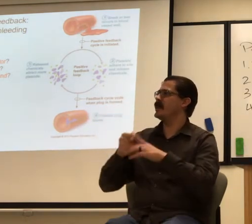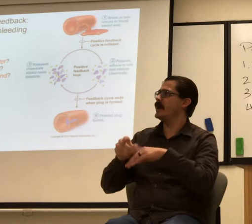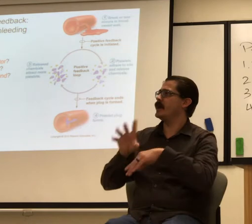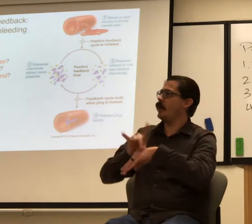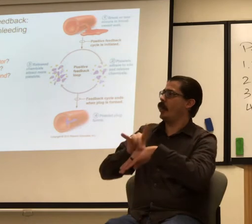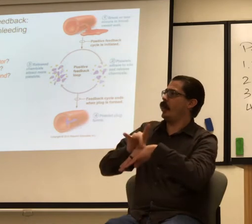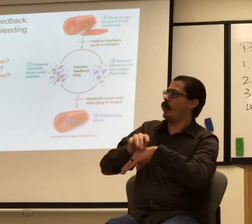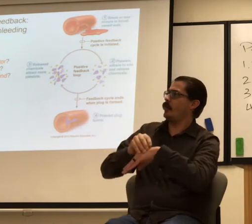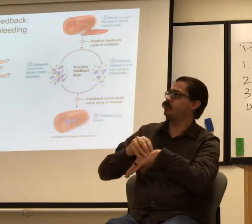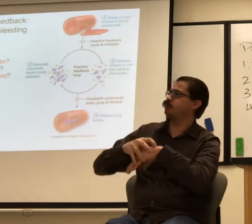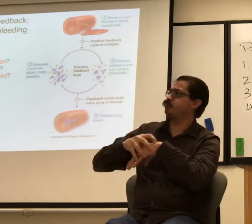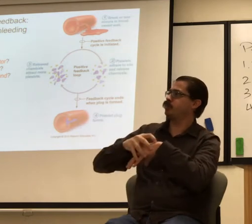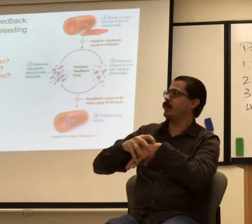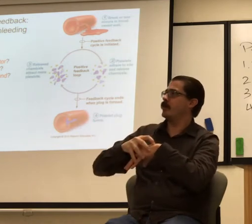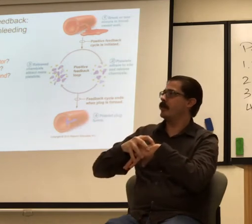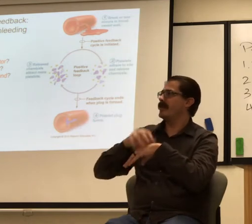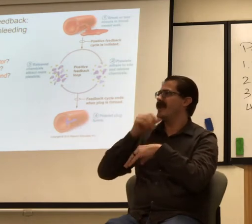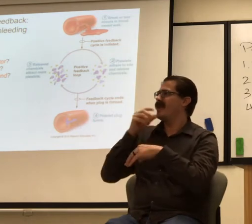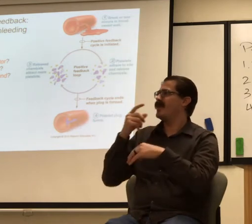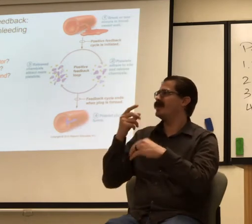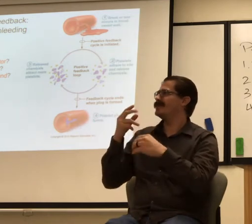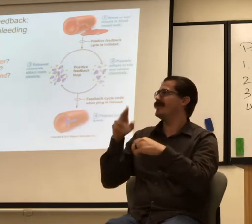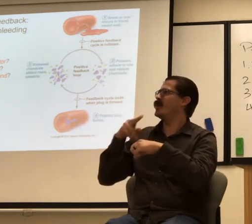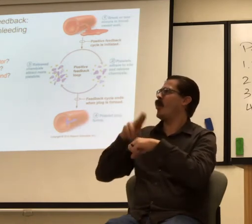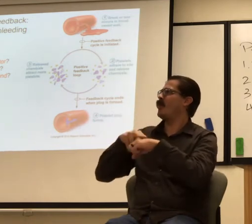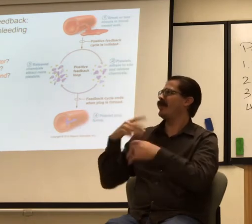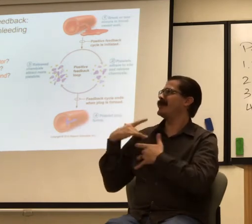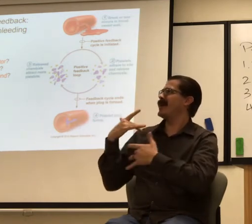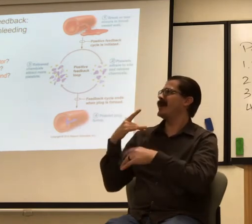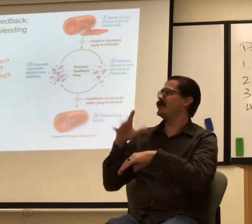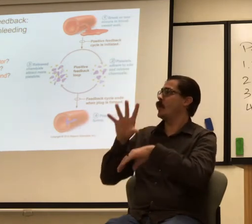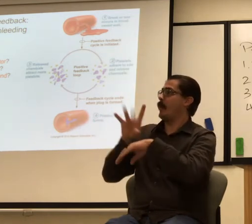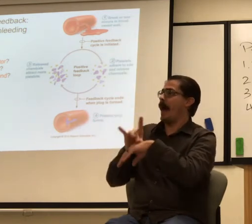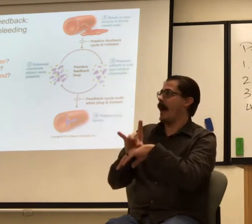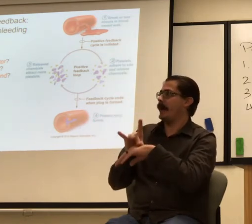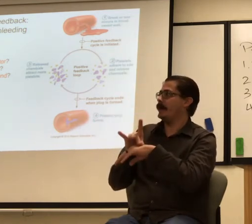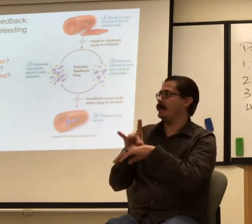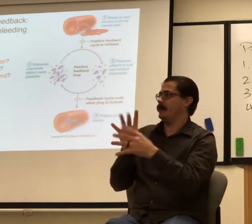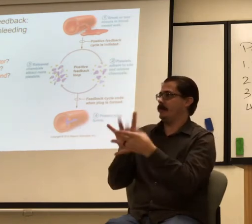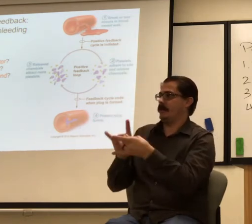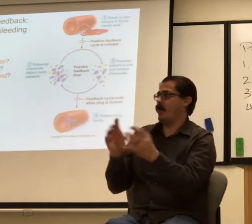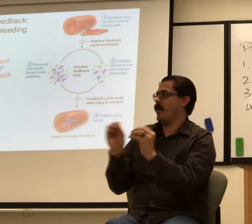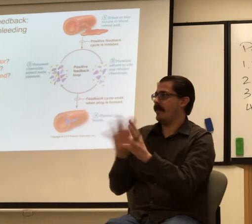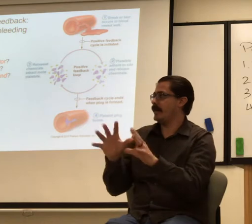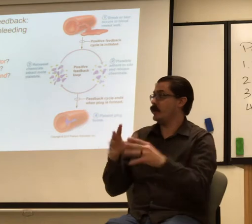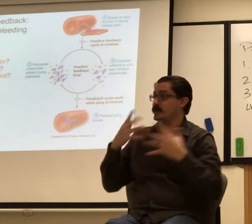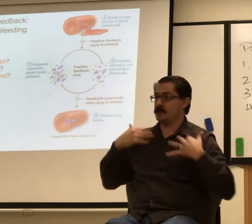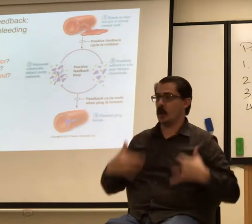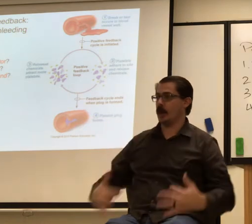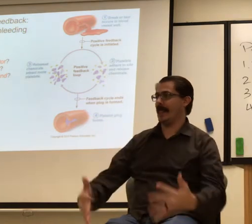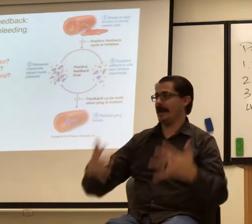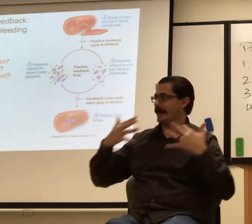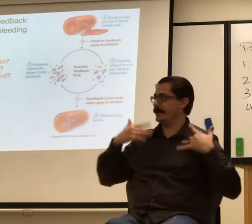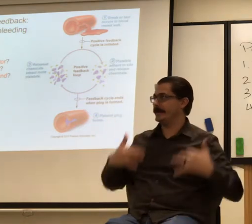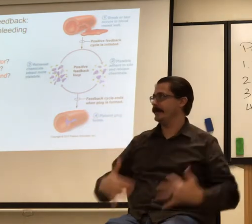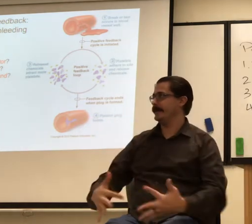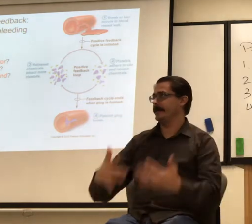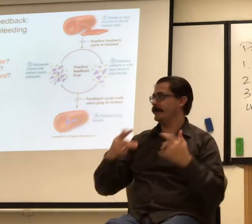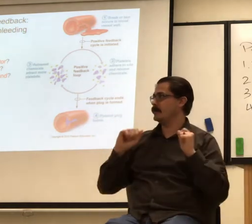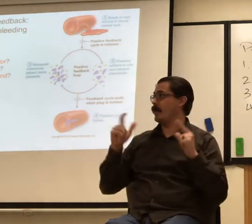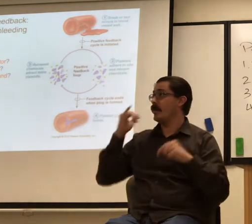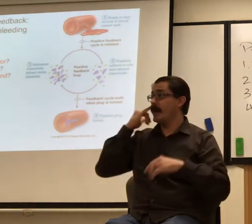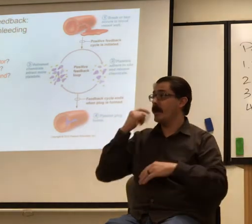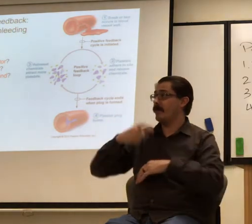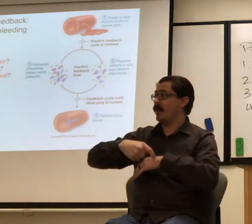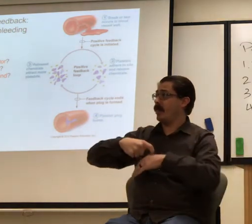don't normally bind to anything. They're just circulating. Okay. But when you have a